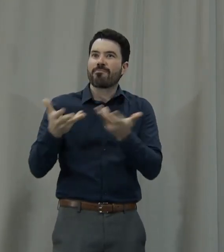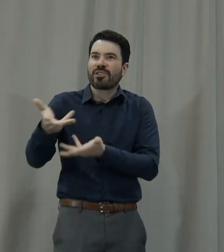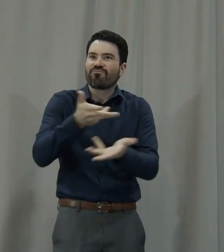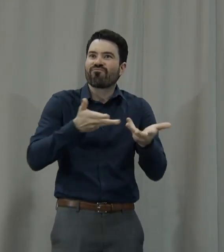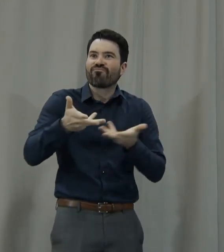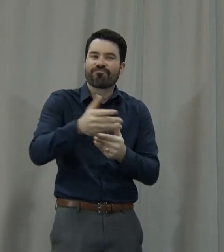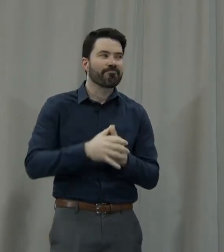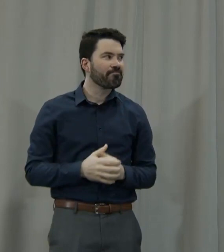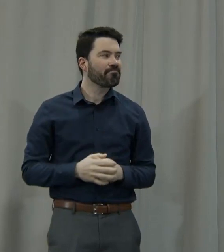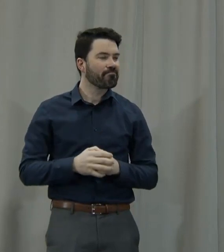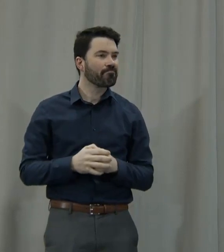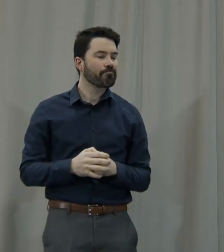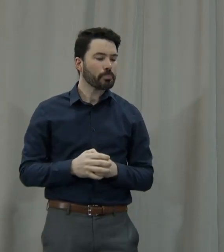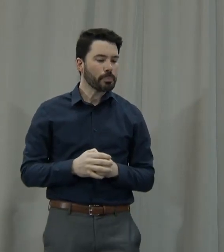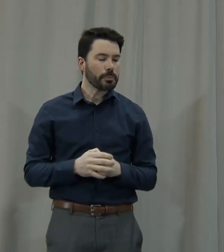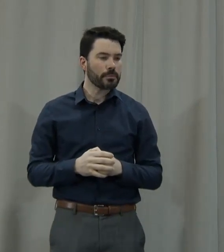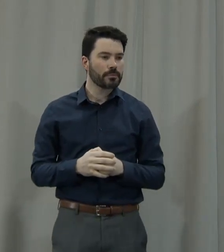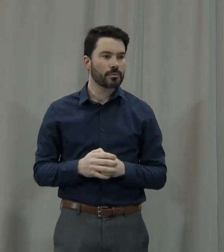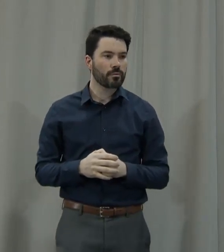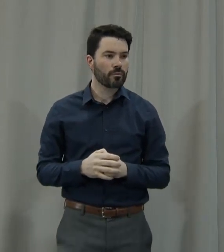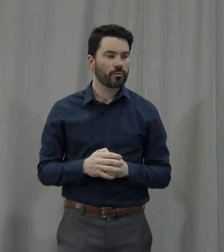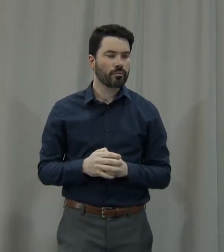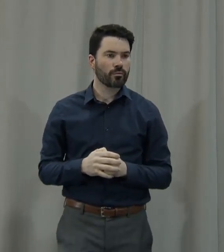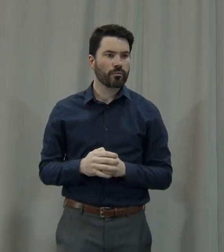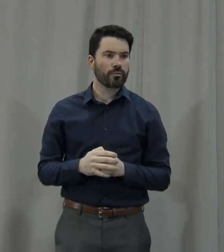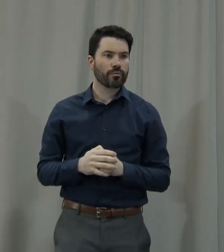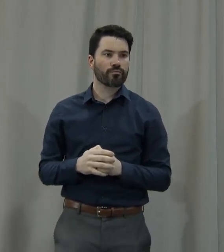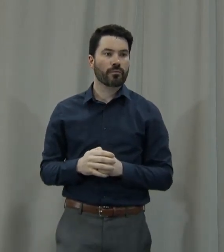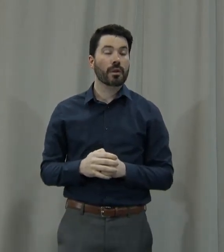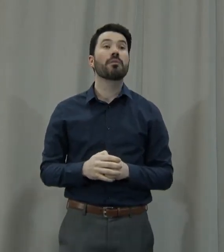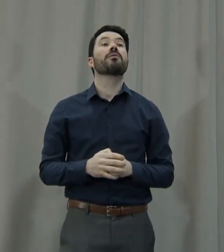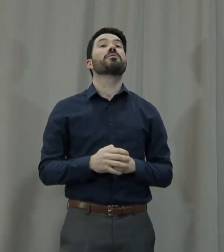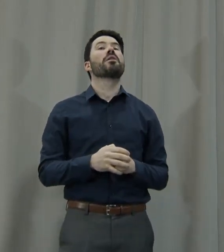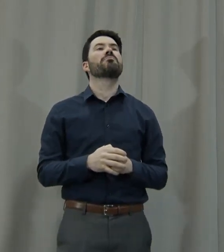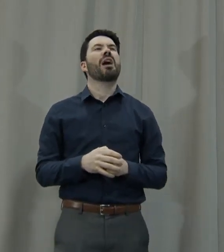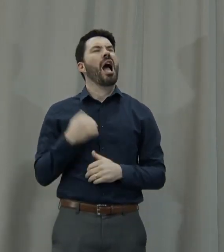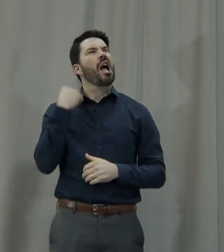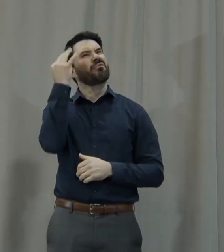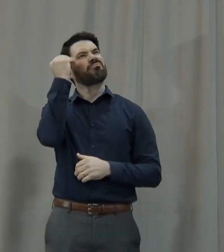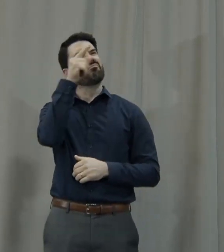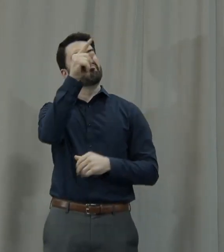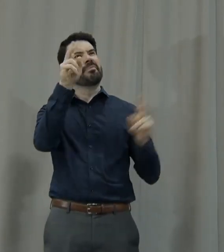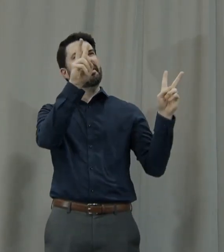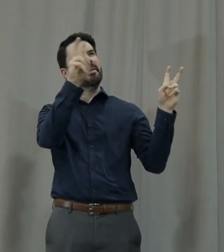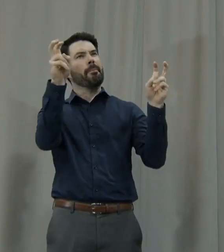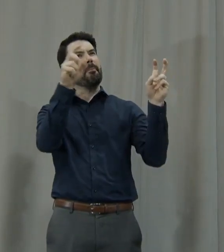What I'd like to do, and consistent with the theme,